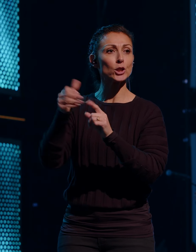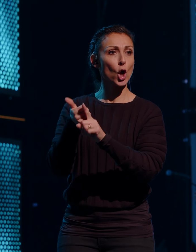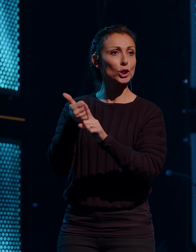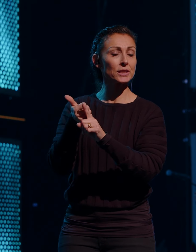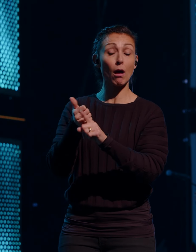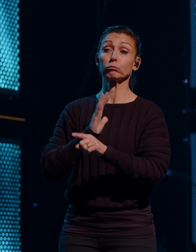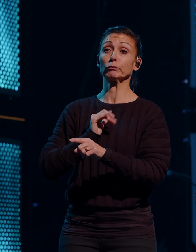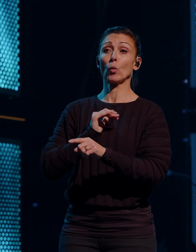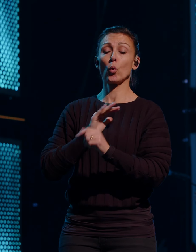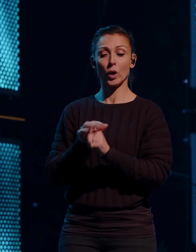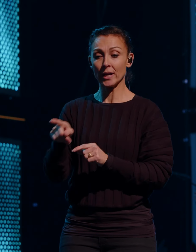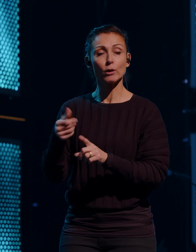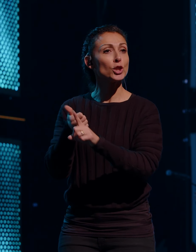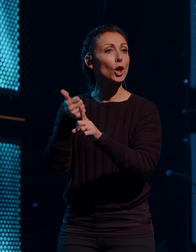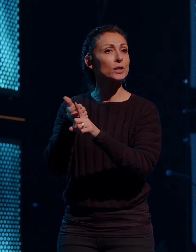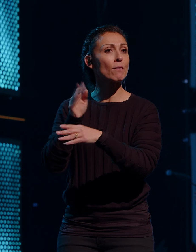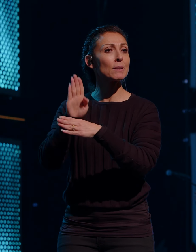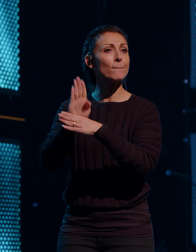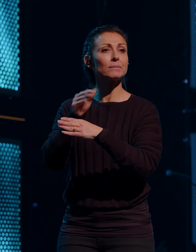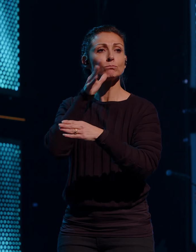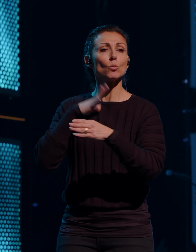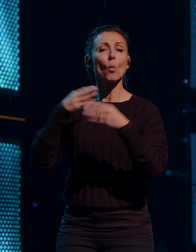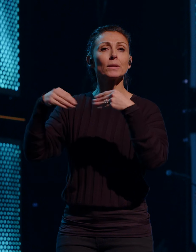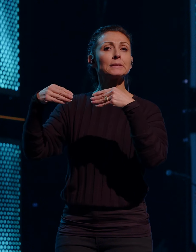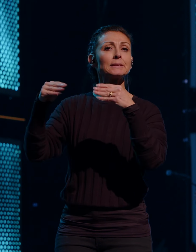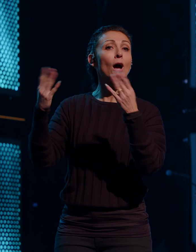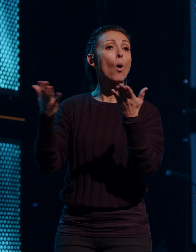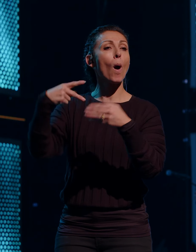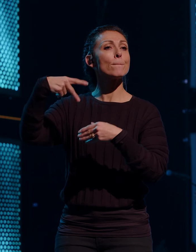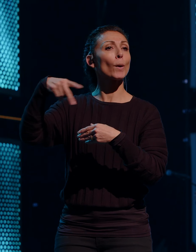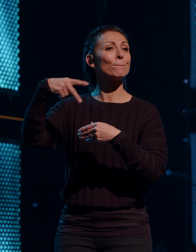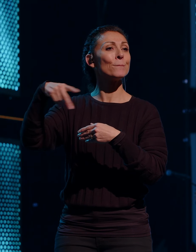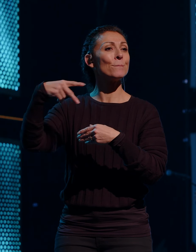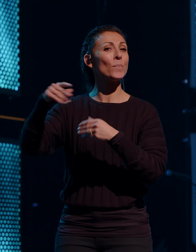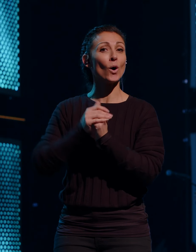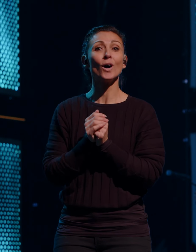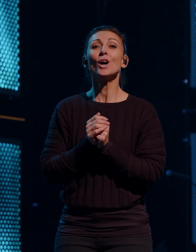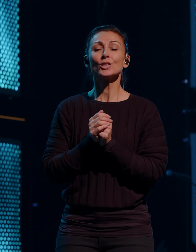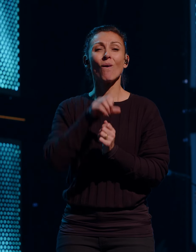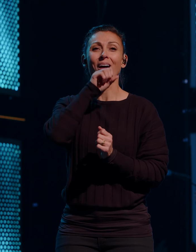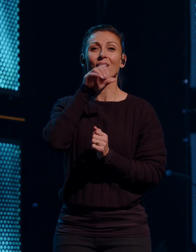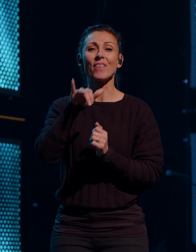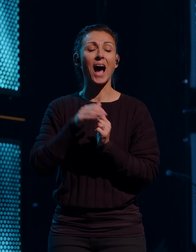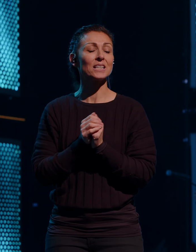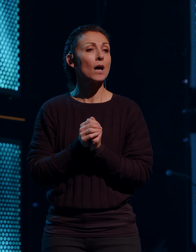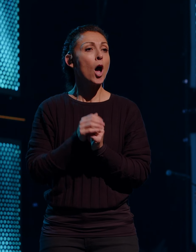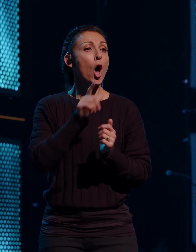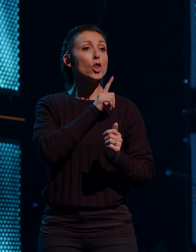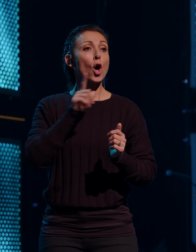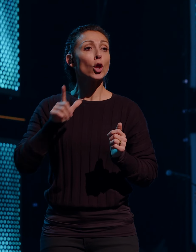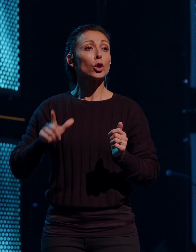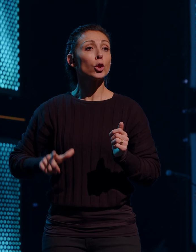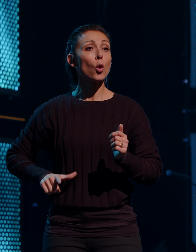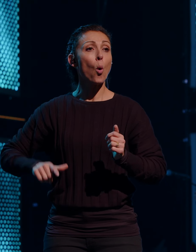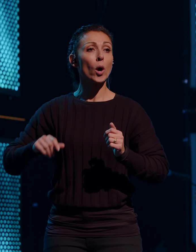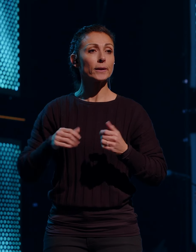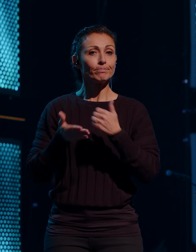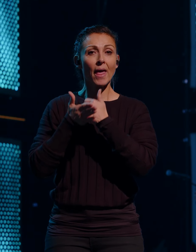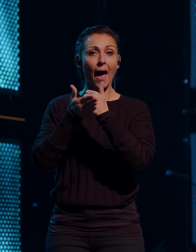God." I love this verse. I'd even underline it in your Bible if you have your Bibles open. "The Lord opened her heart to pay